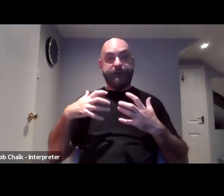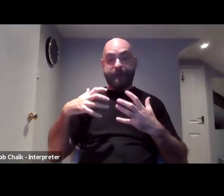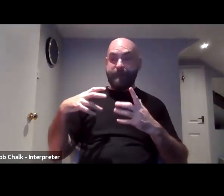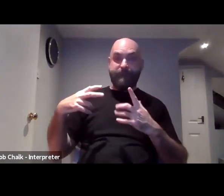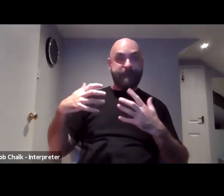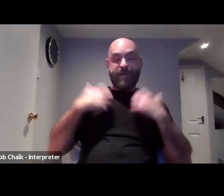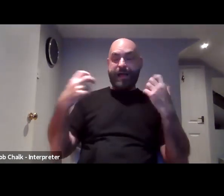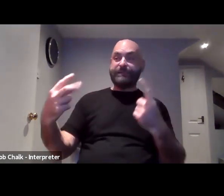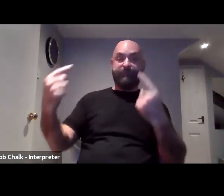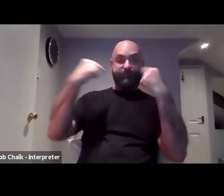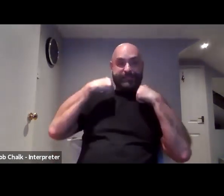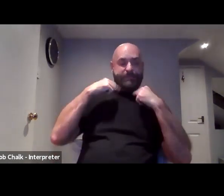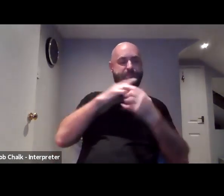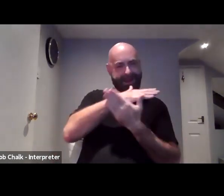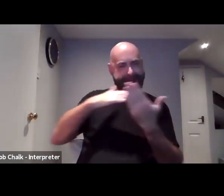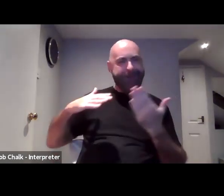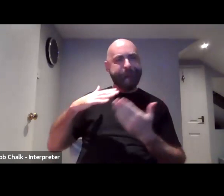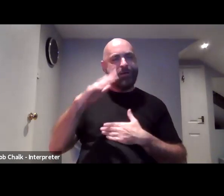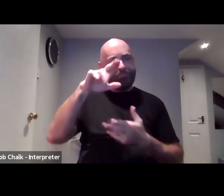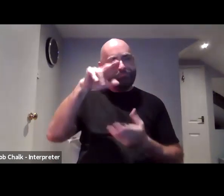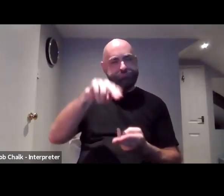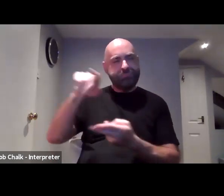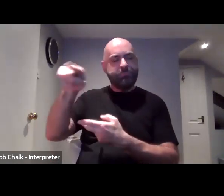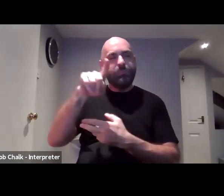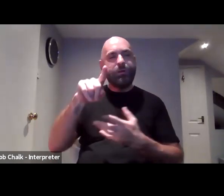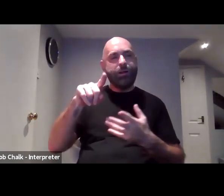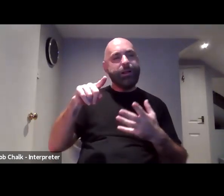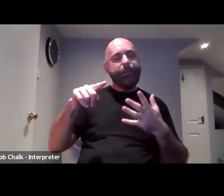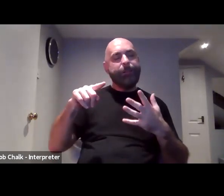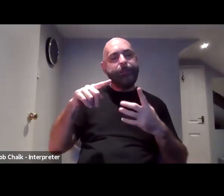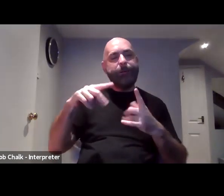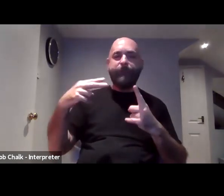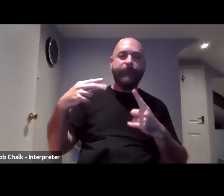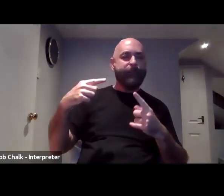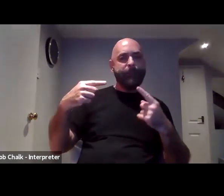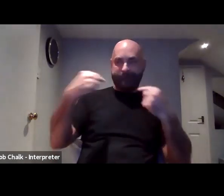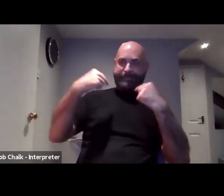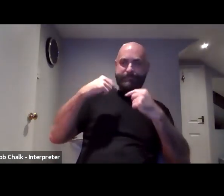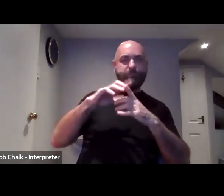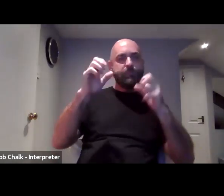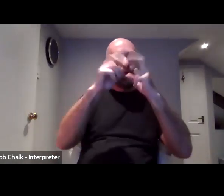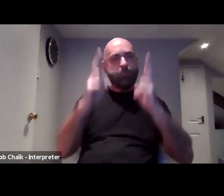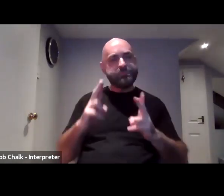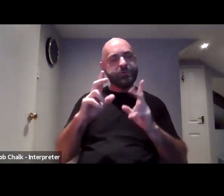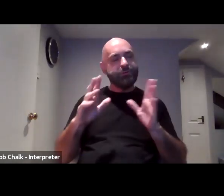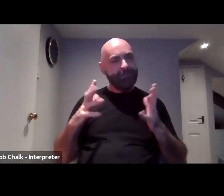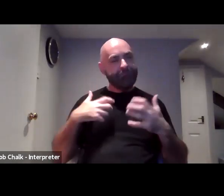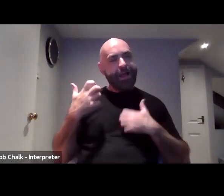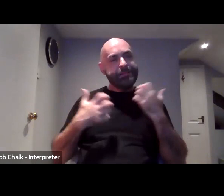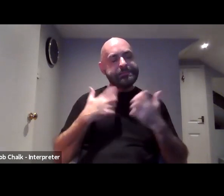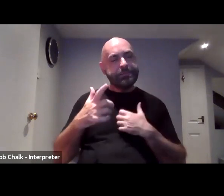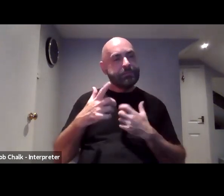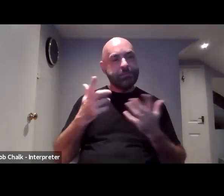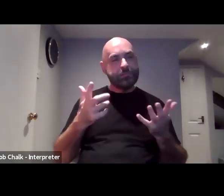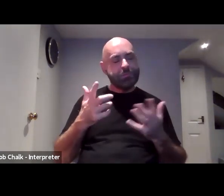victimization by half. The victims of domestic violence are likely to have